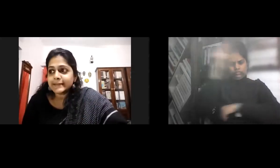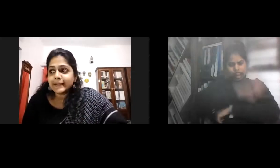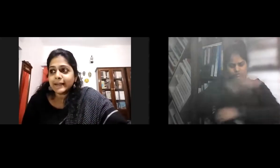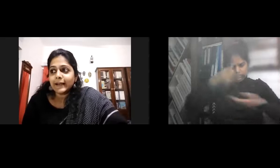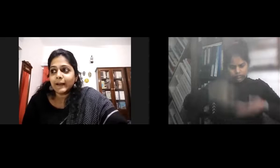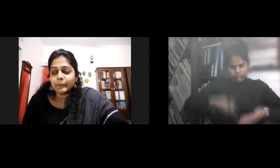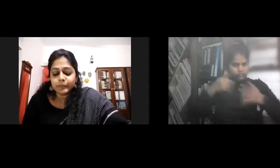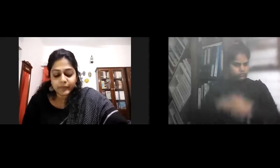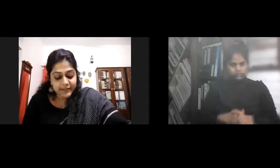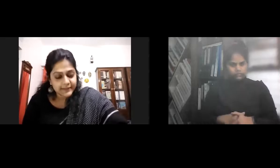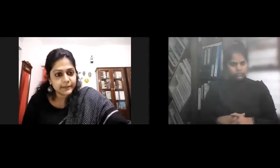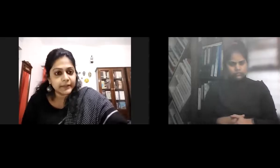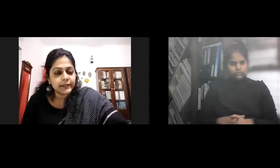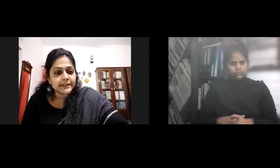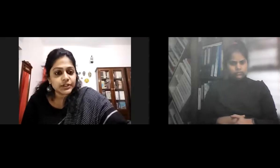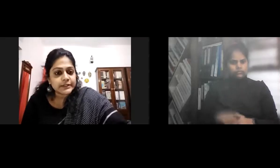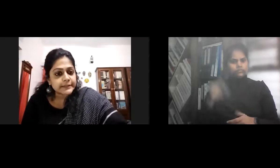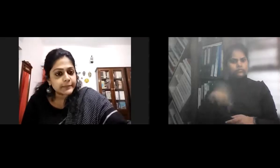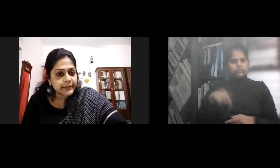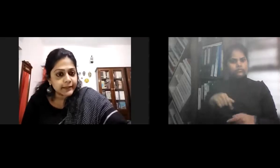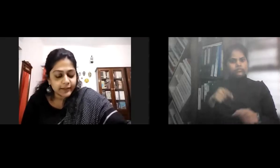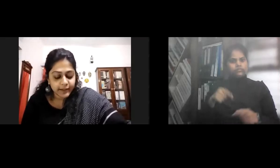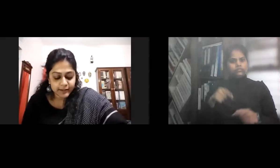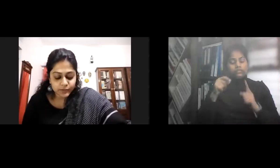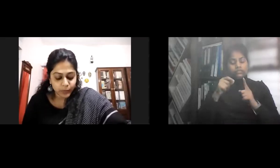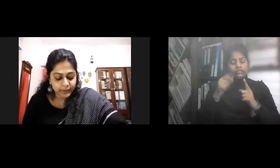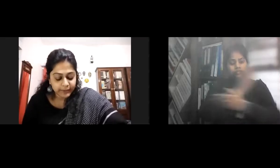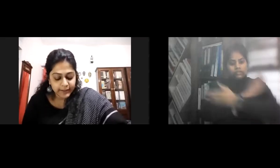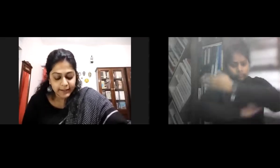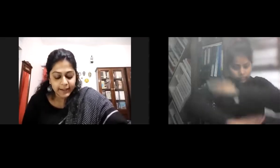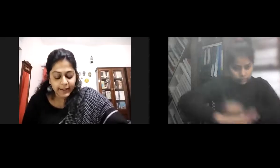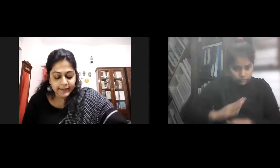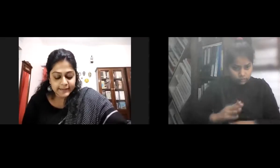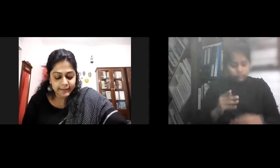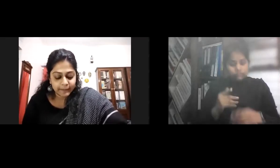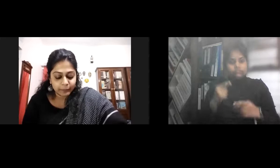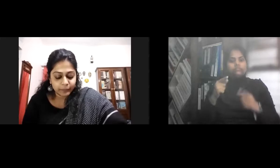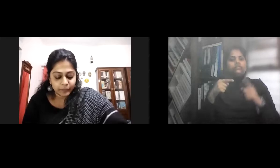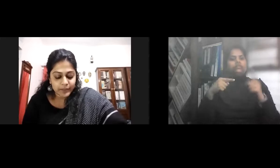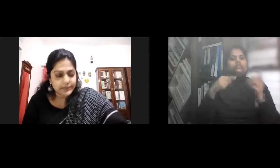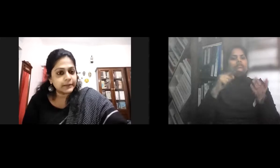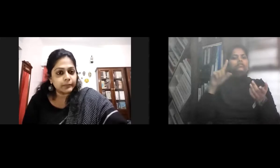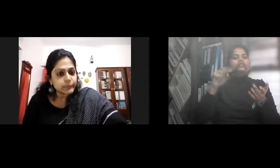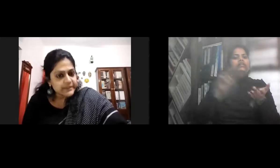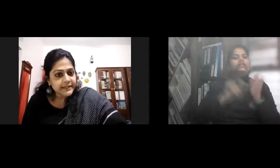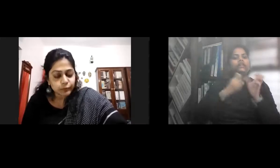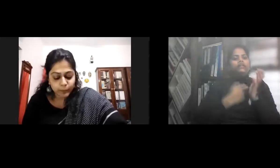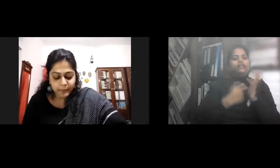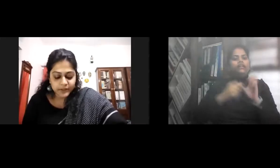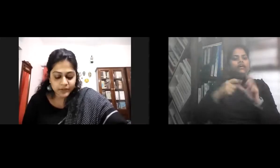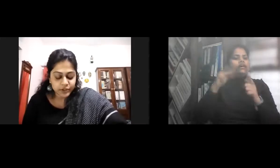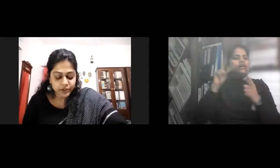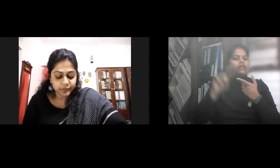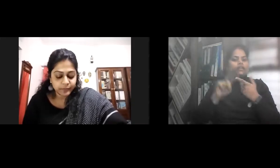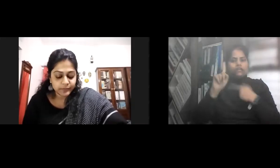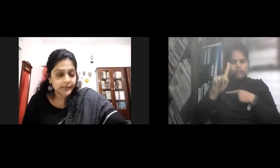stated. This particular session, Disability and Literary Narratives 1, has set of 4